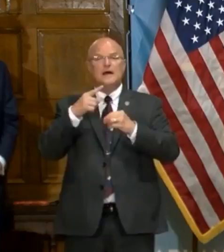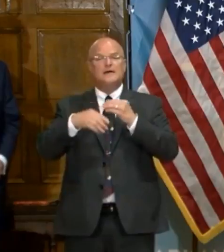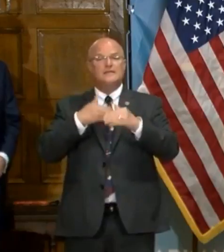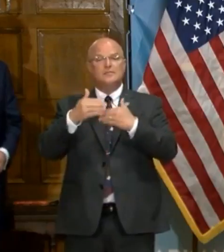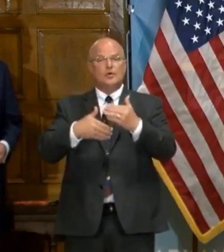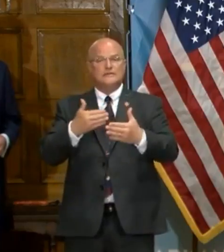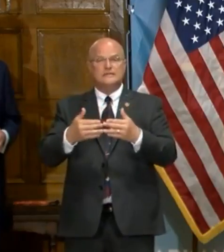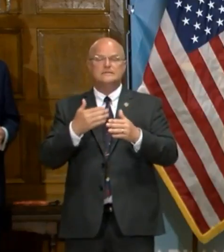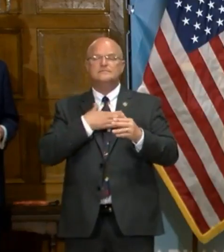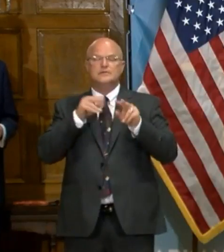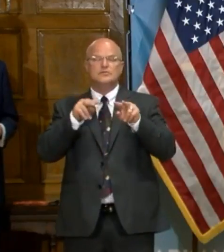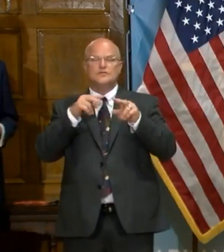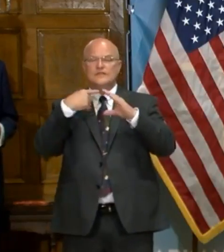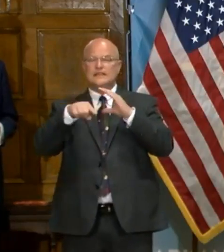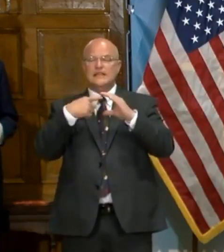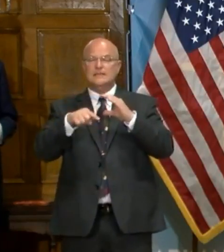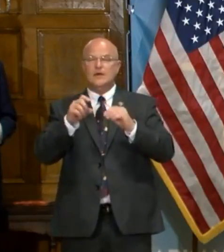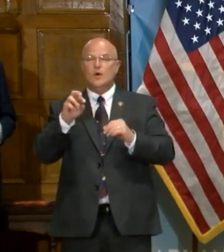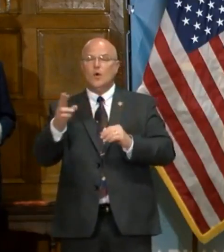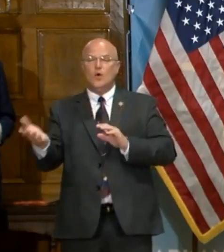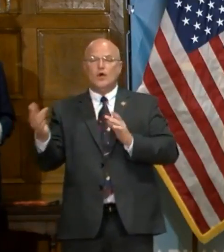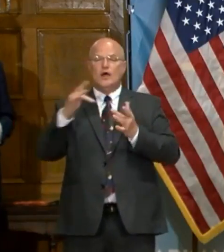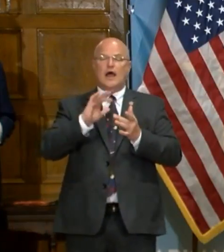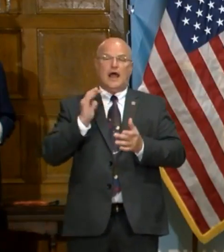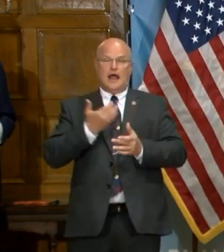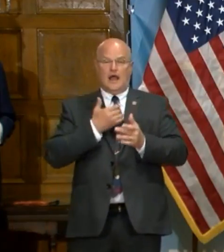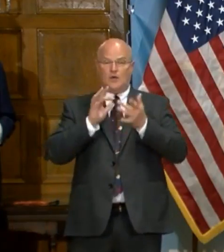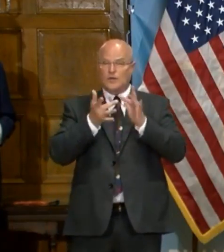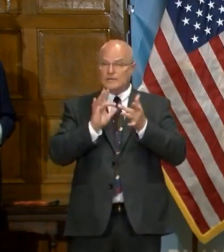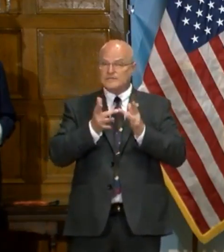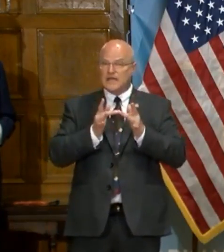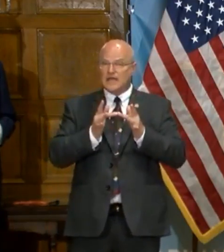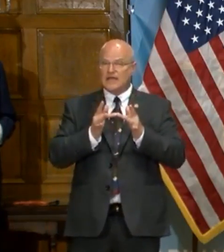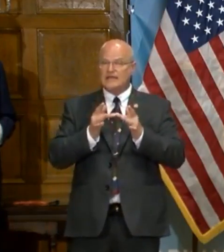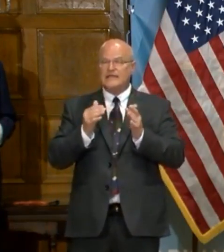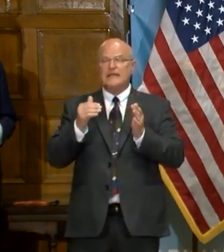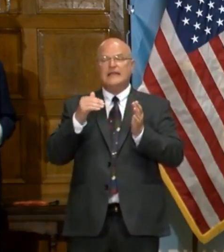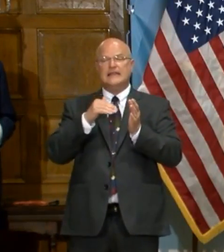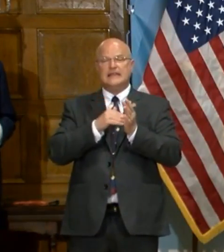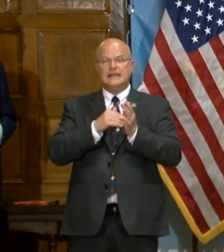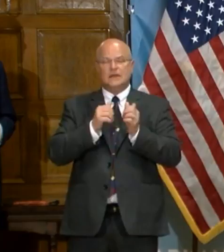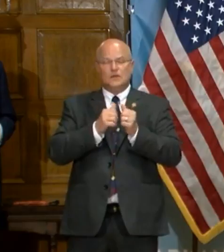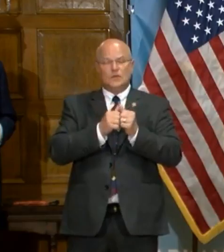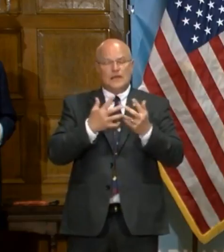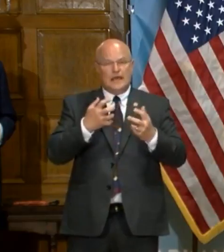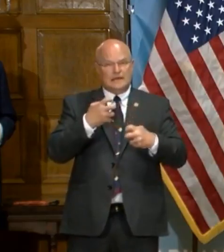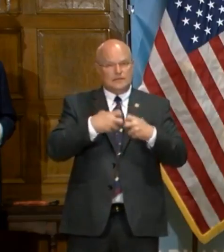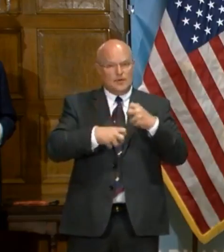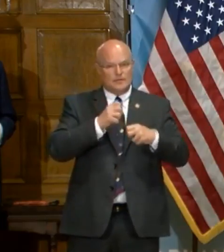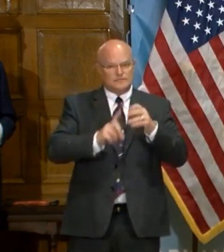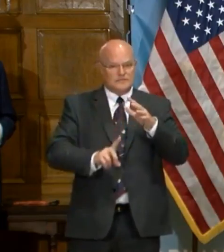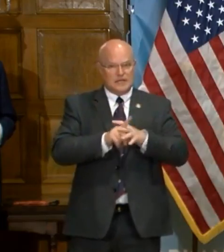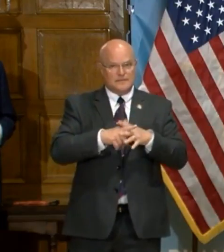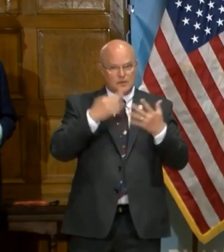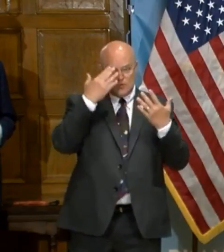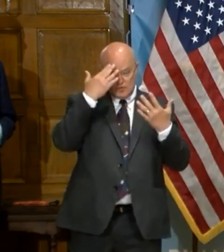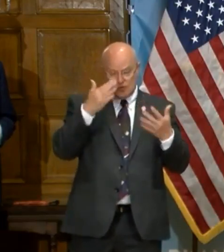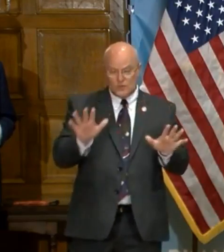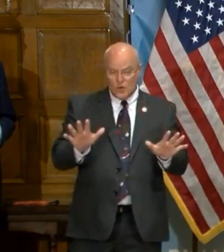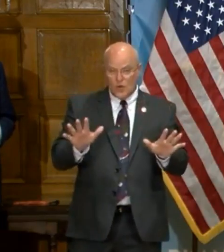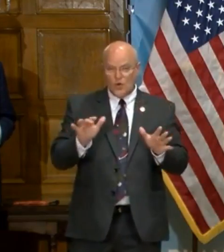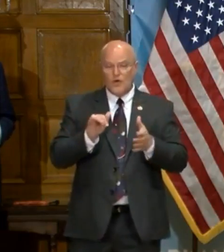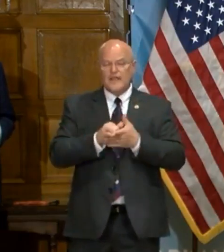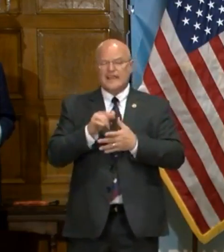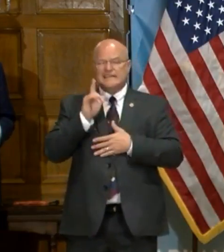process, please look for that and go to our website, and we hope sometime, again, barring any unforeseen issues or glitches in the testing,